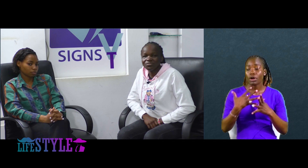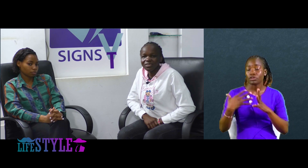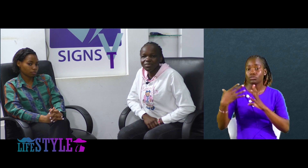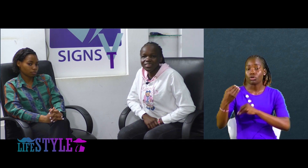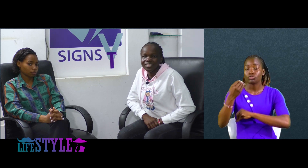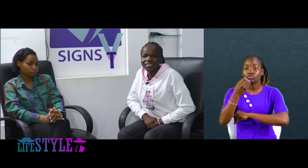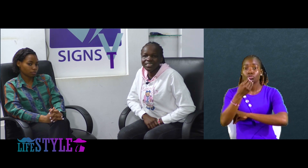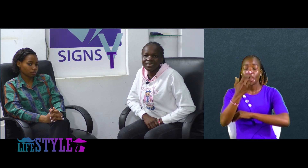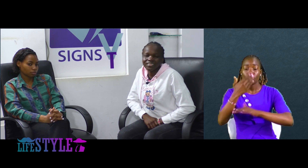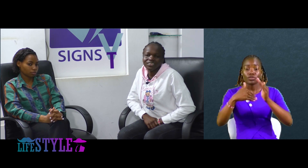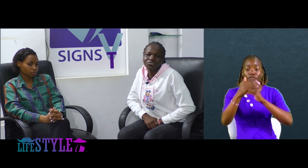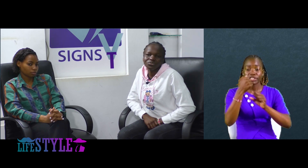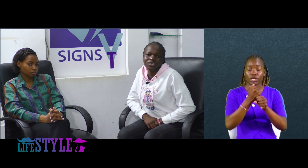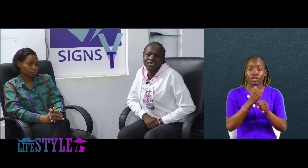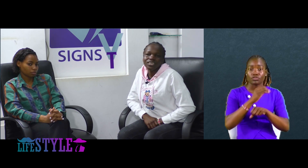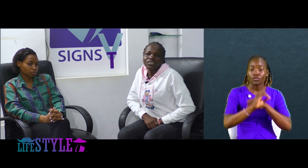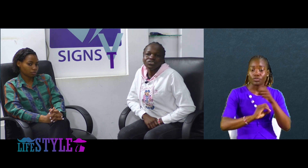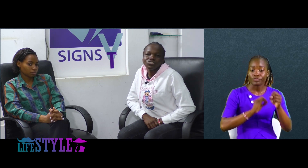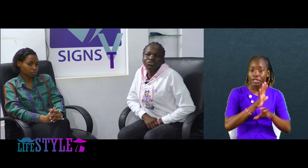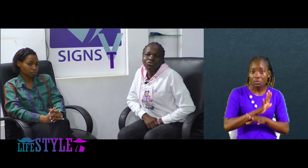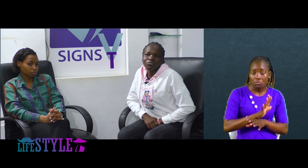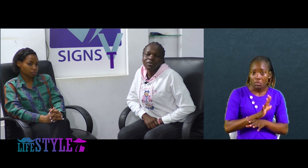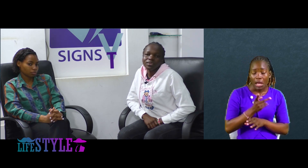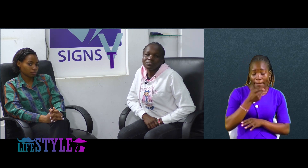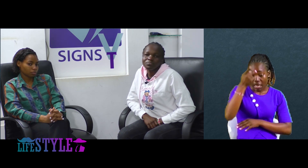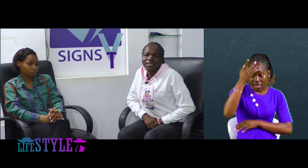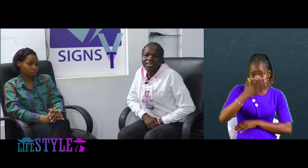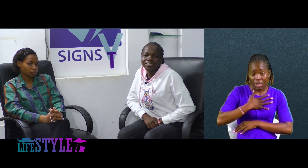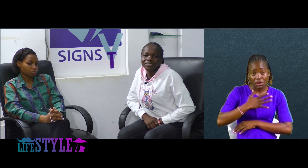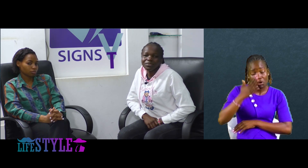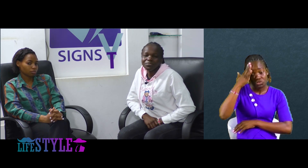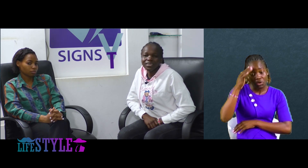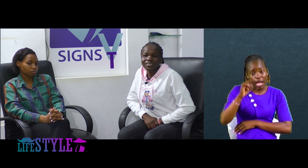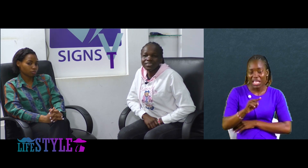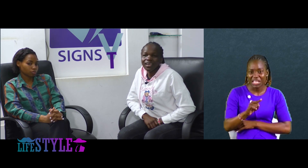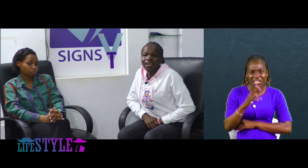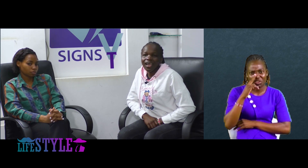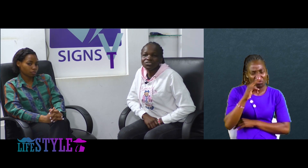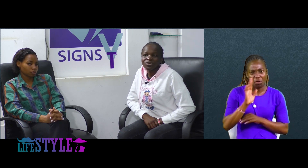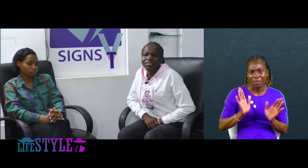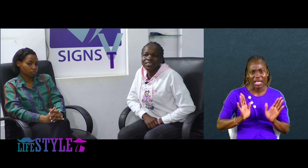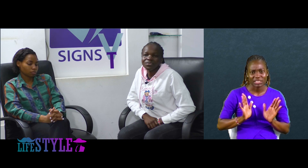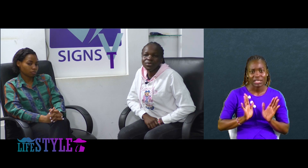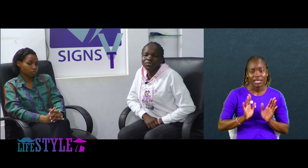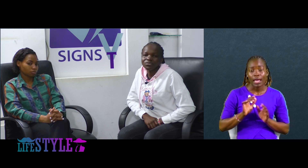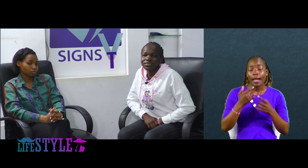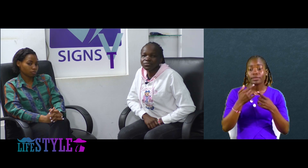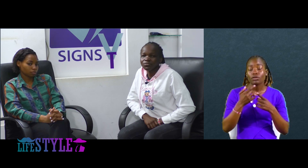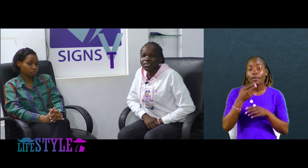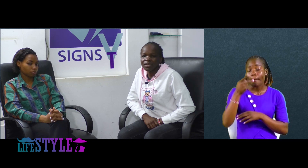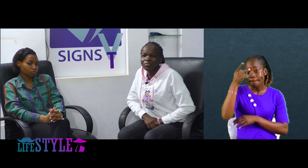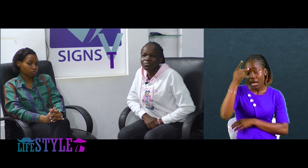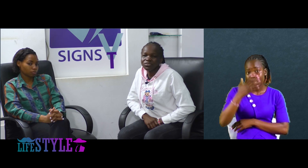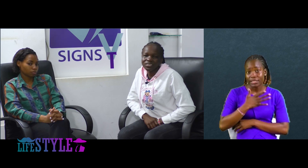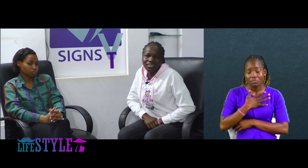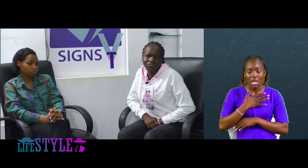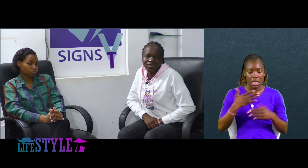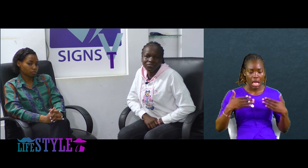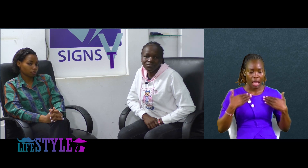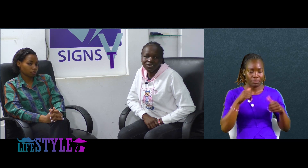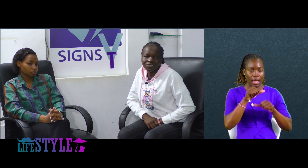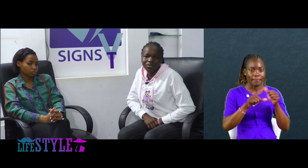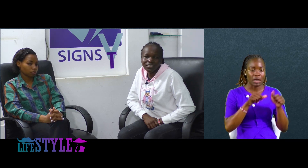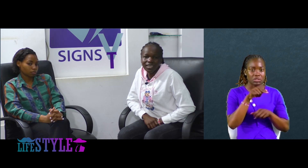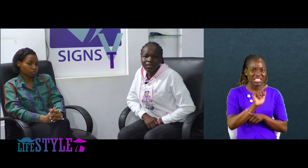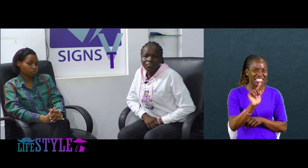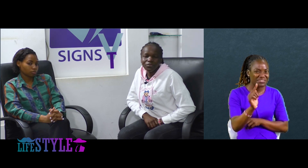and take film, and they see that as a joke. So my parents actually, they were not very happy about it